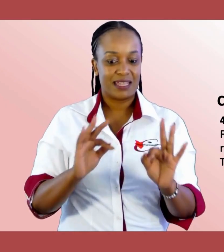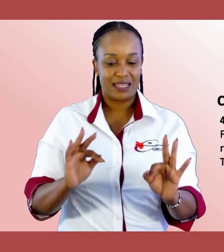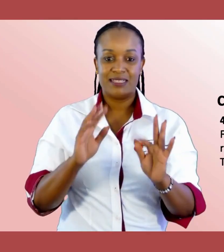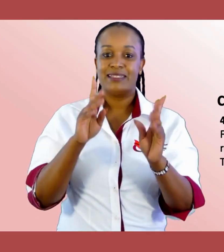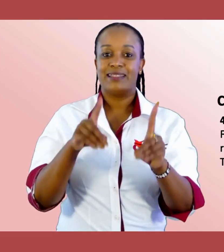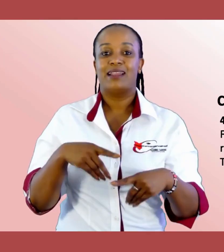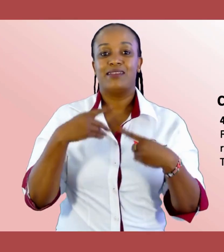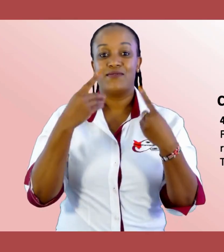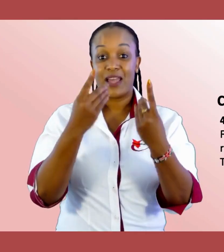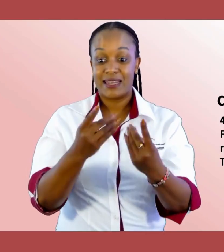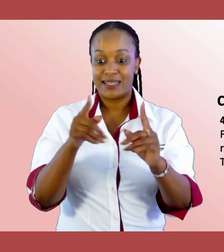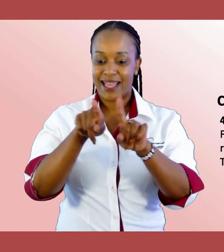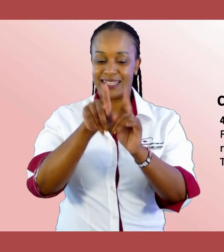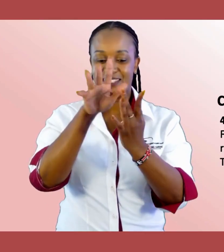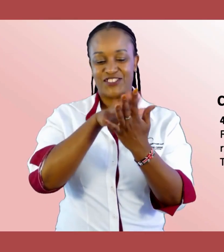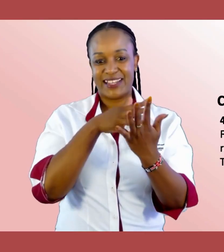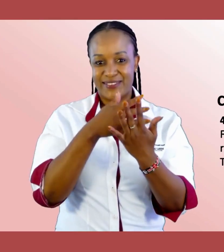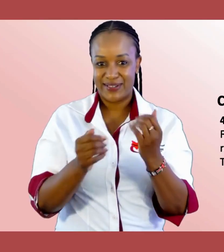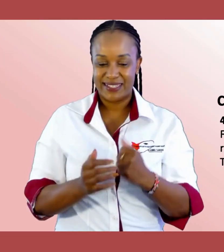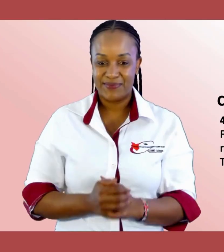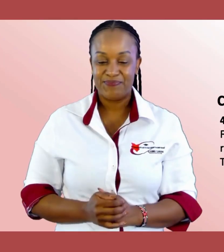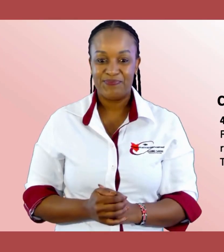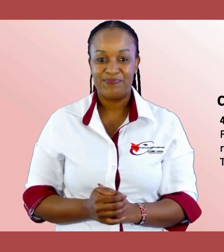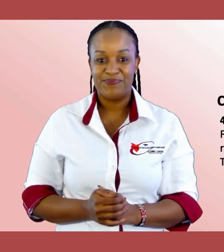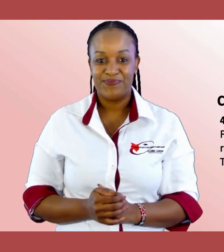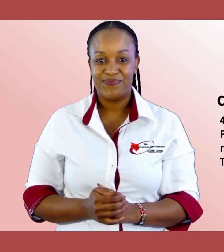and is delivered as scheduled.